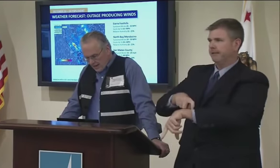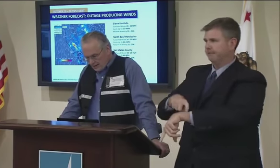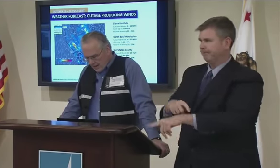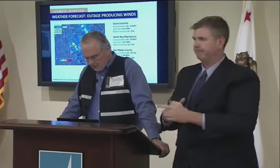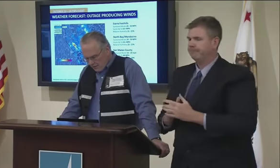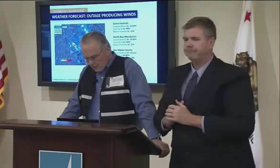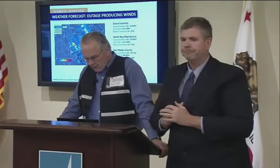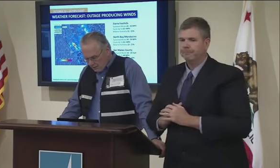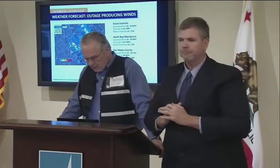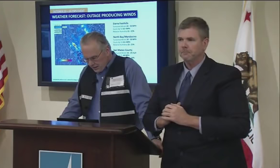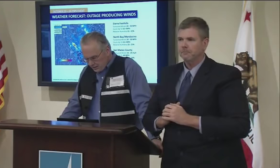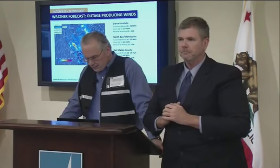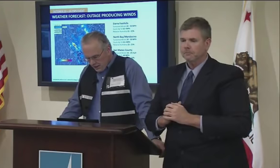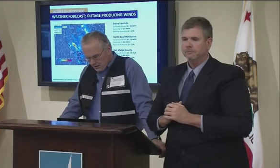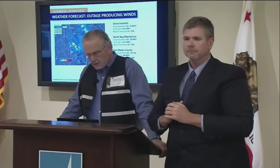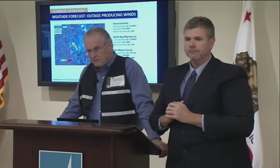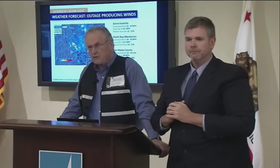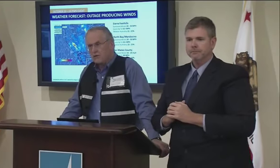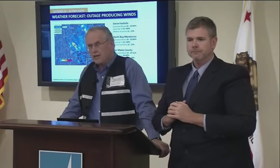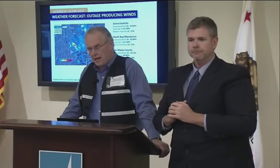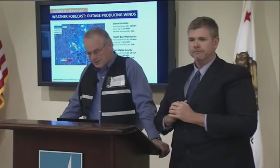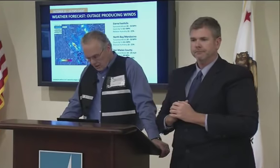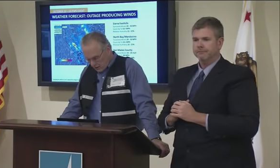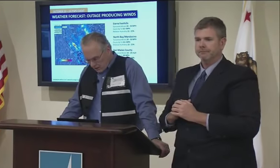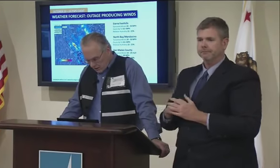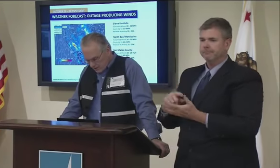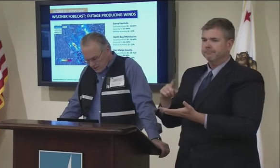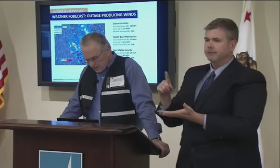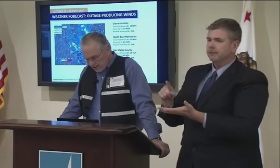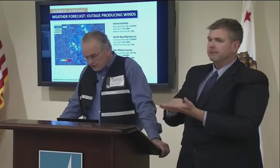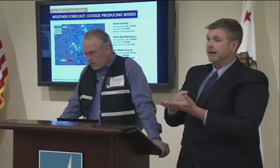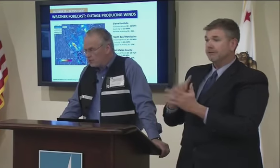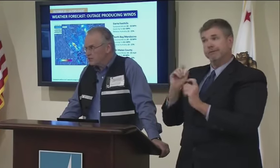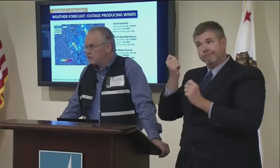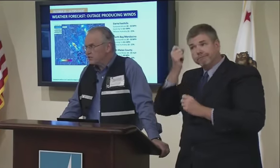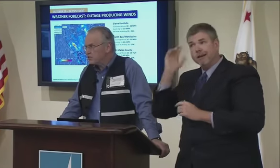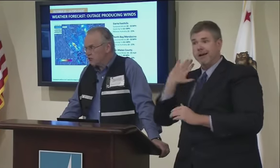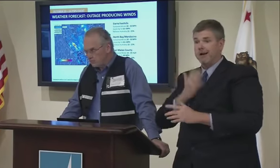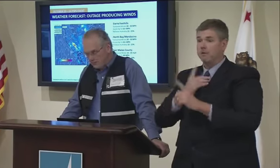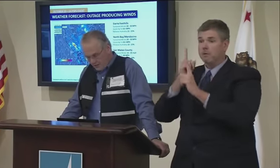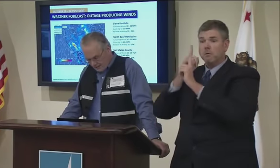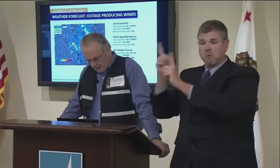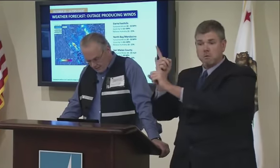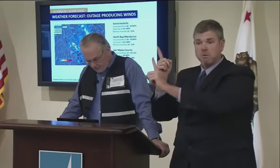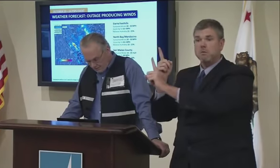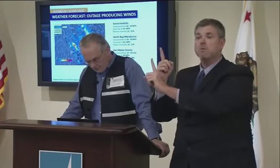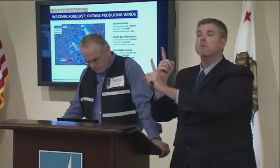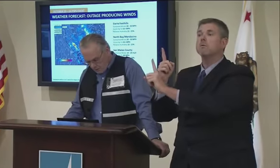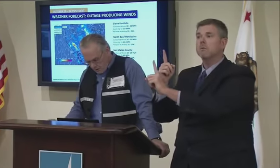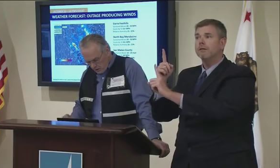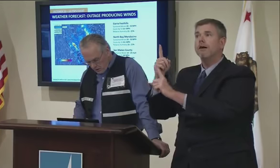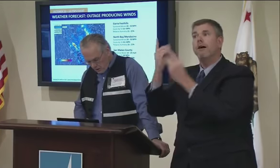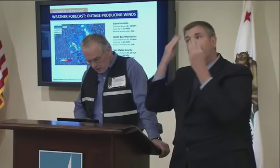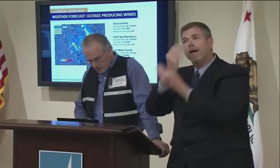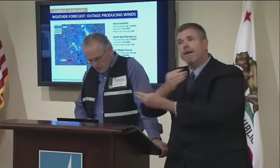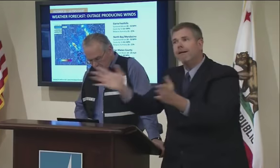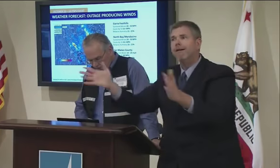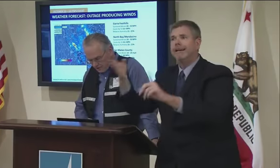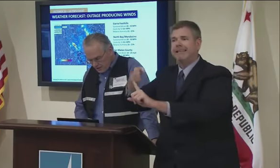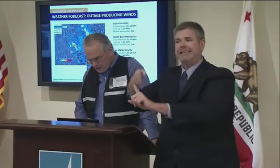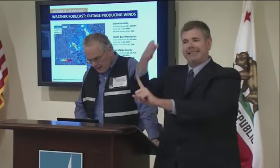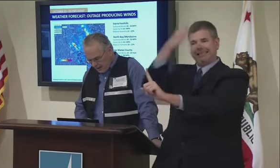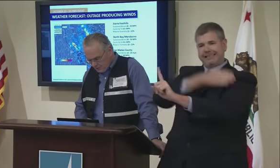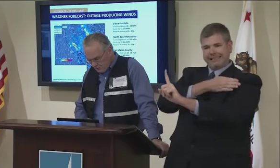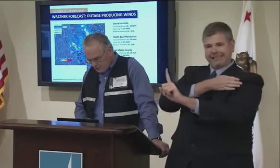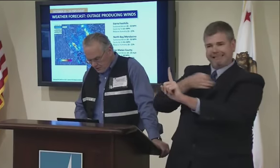that exact time frame, it was because of changes to the forecast that caused slight changes to the scope of the event. Our call centers